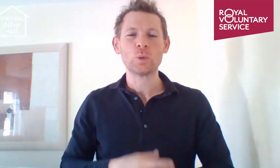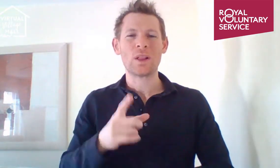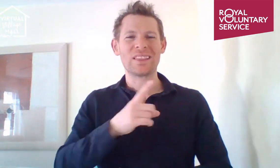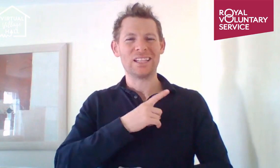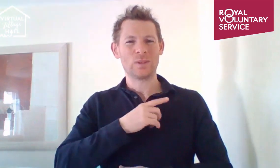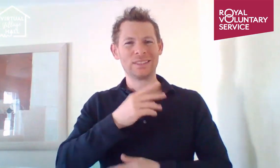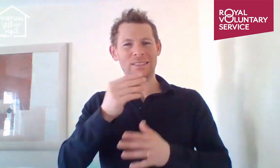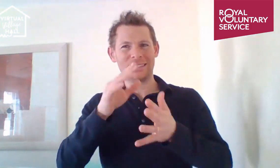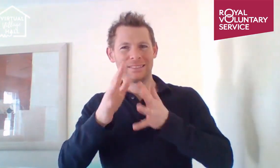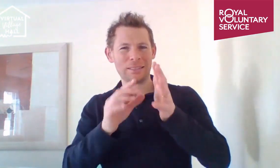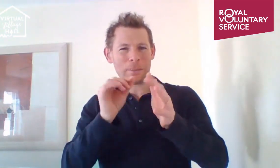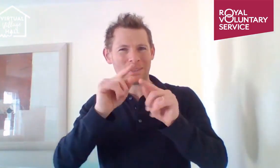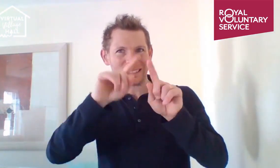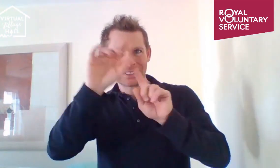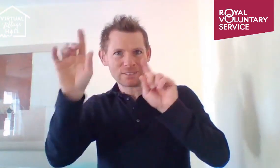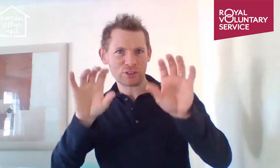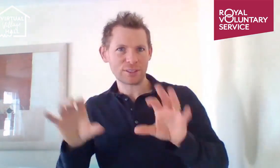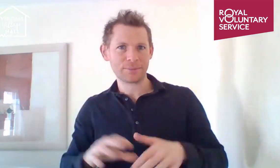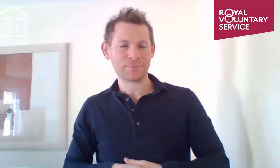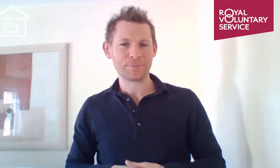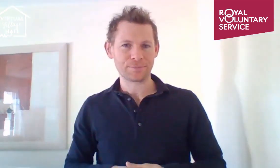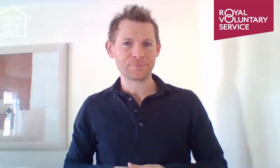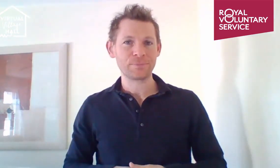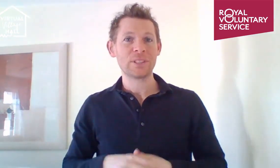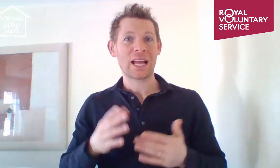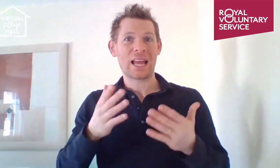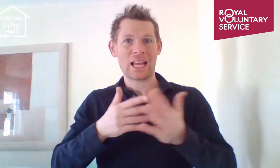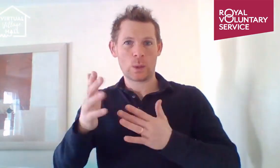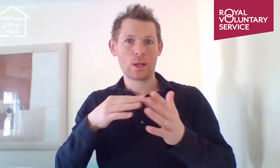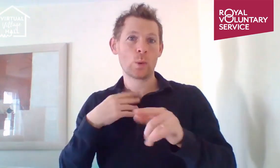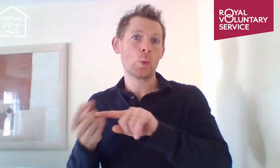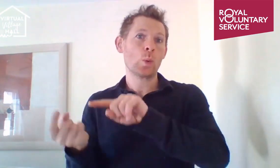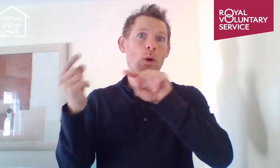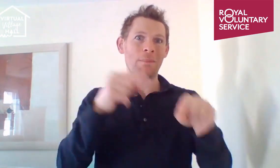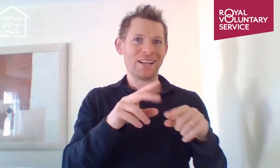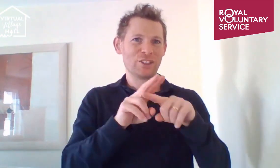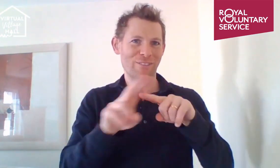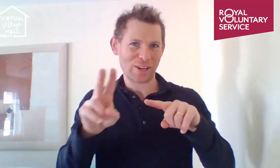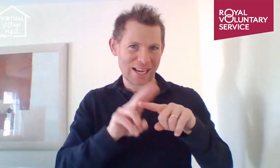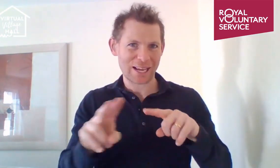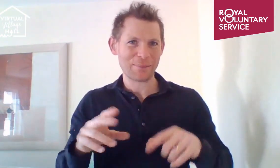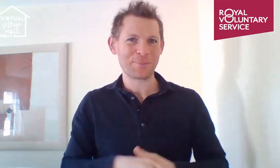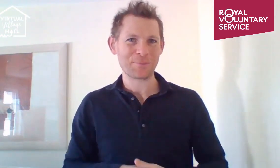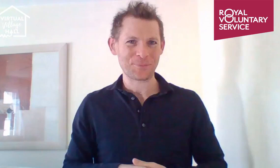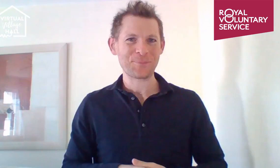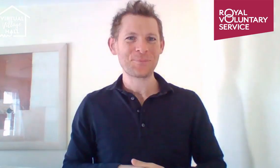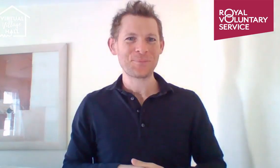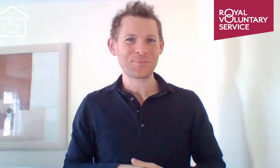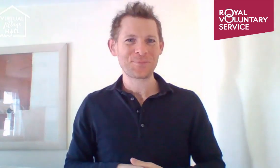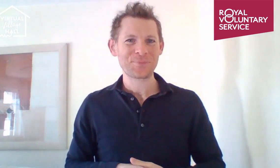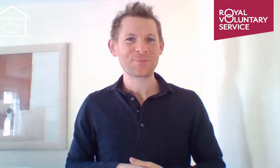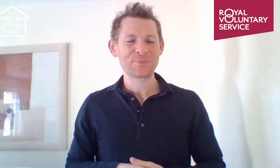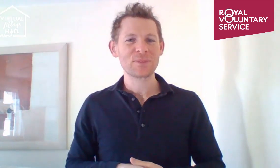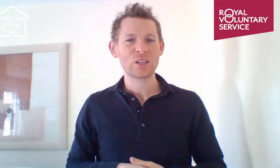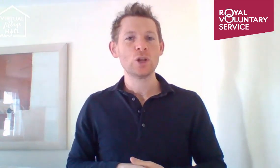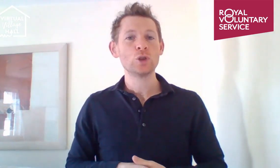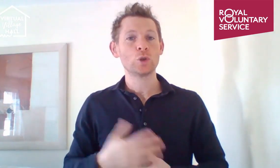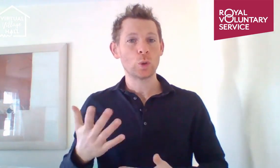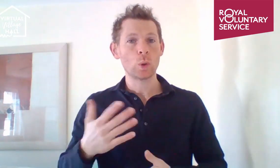the accent. So I think it's really beautiful that we can see the regional variations. Anyway, we'll move on and we'll get back to the vocabulary side